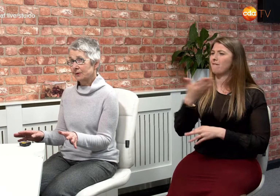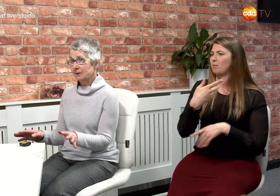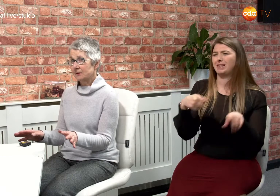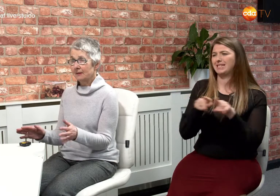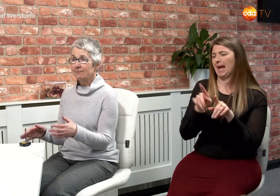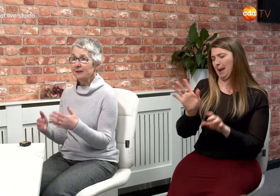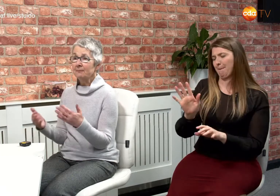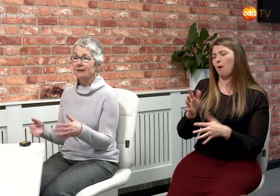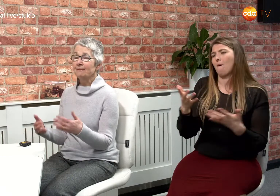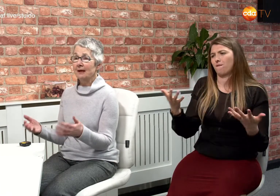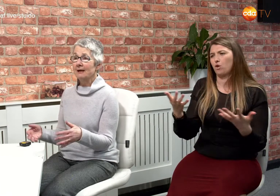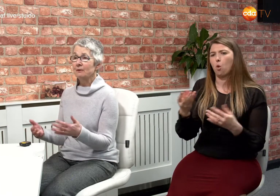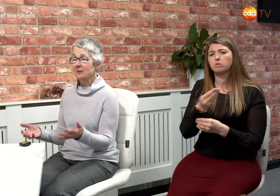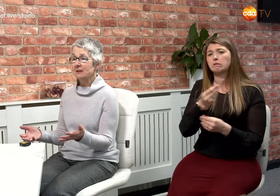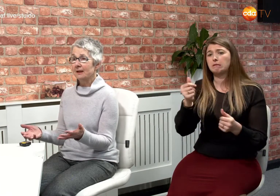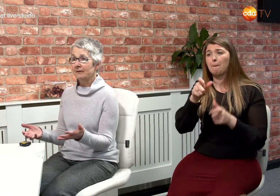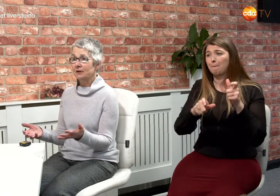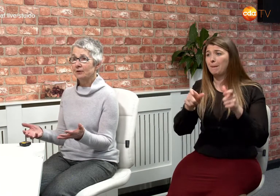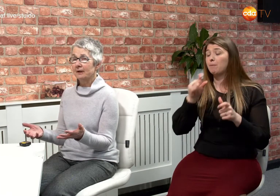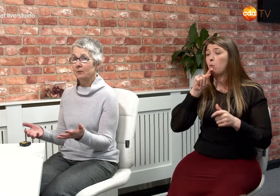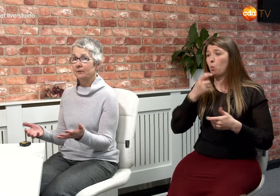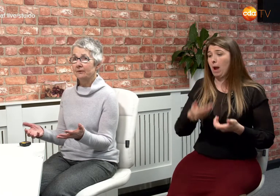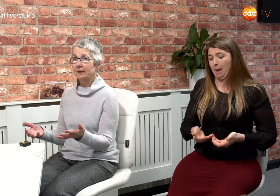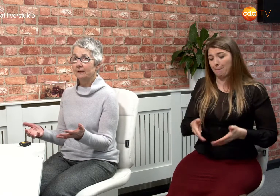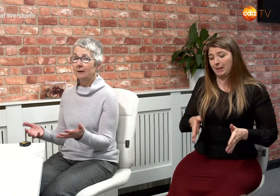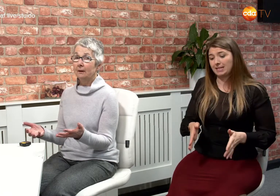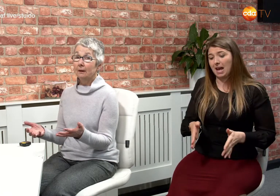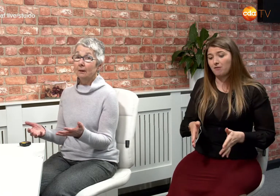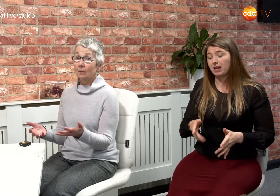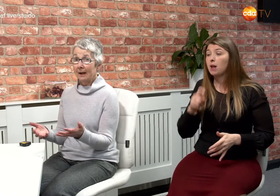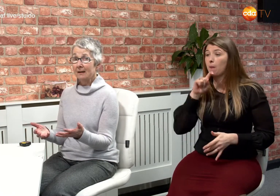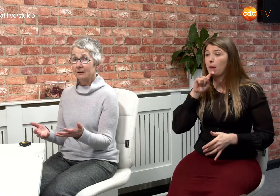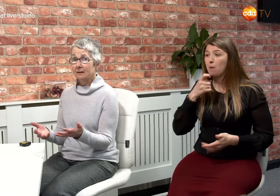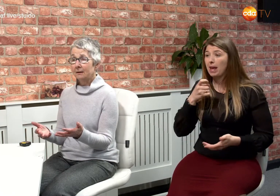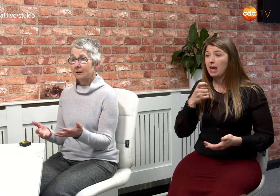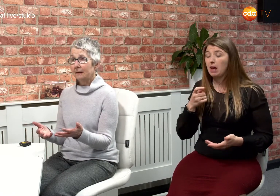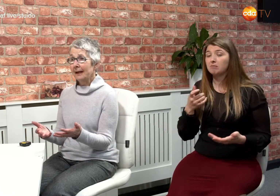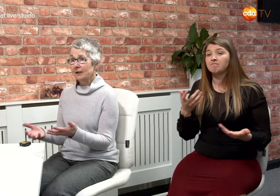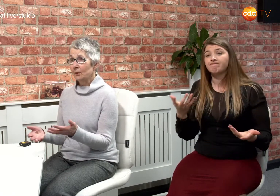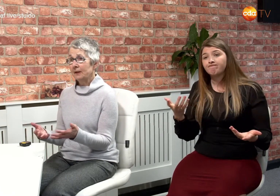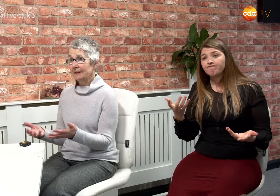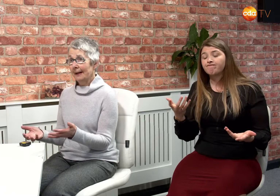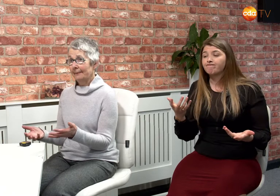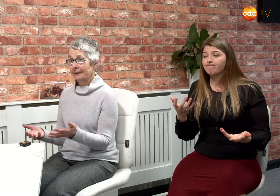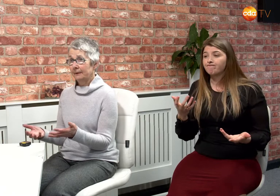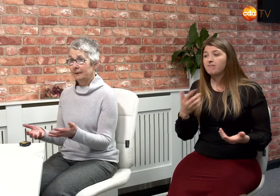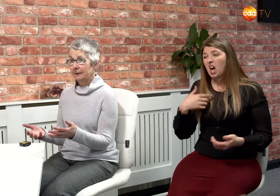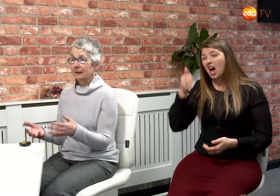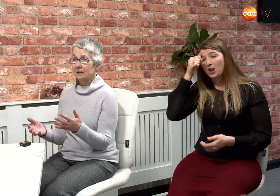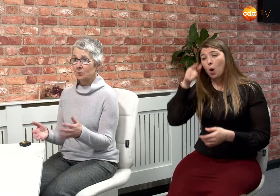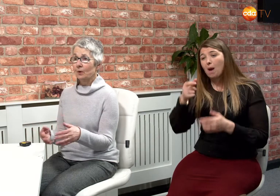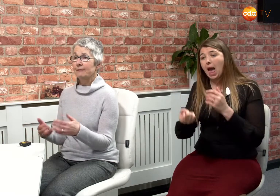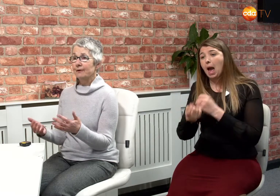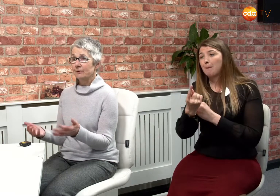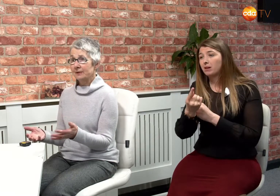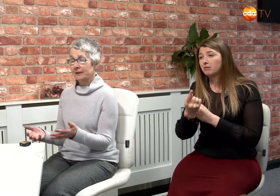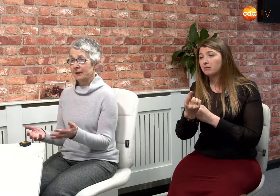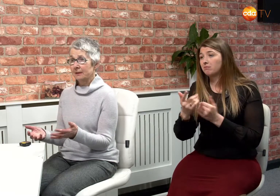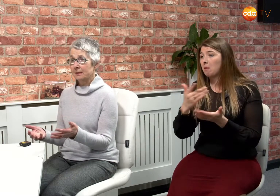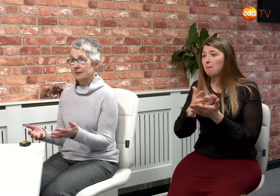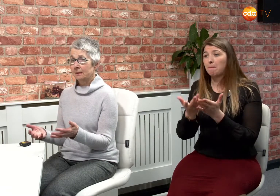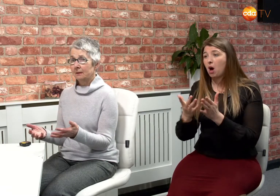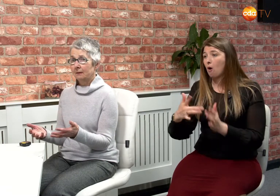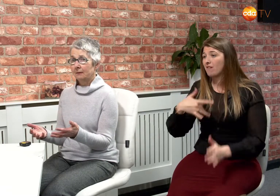of course. Some people, if they have a miscarriage, they will think, well, I know it can happen. It's one of